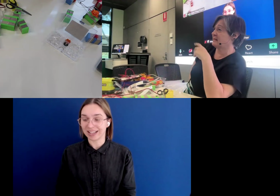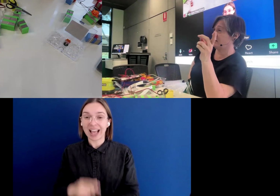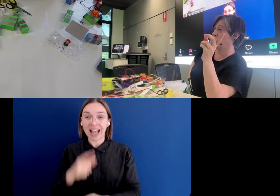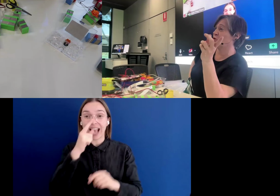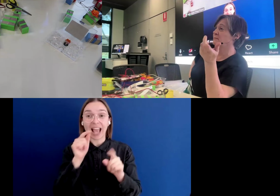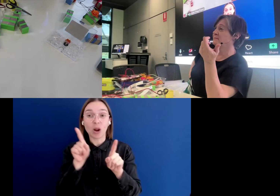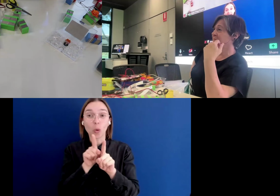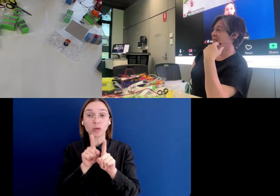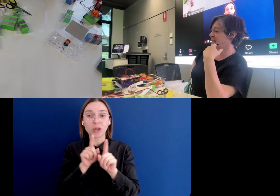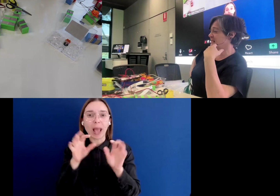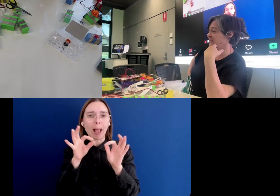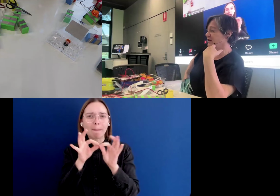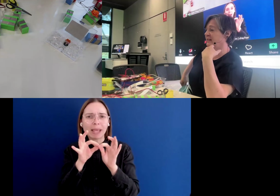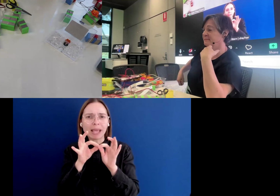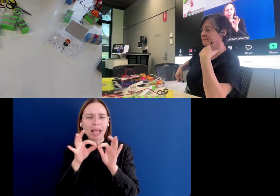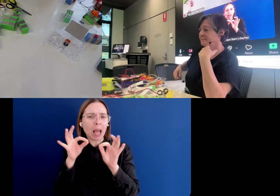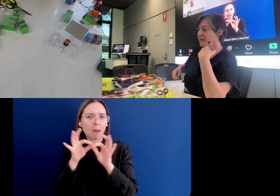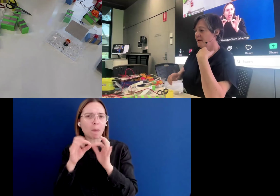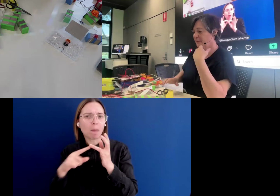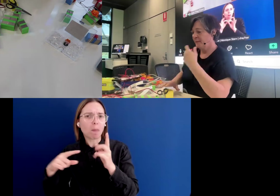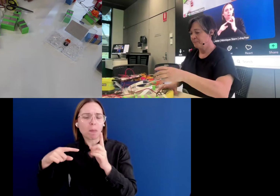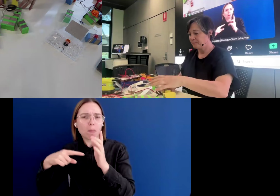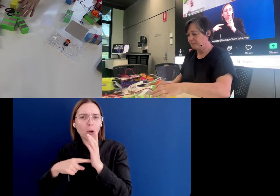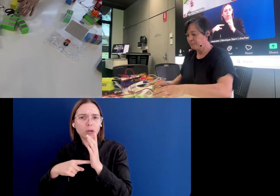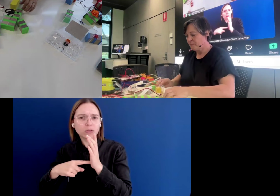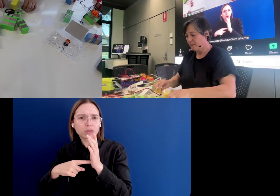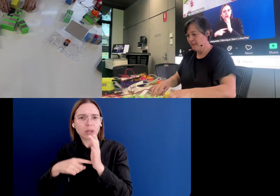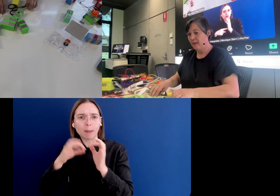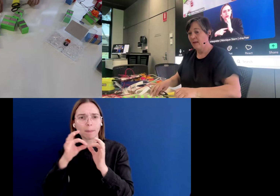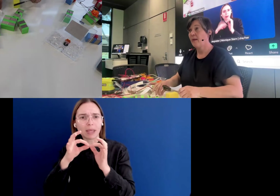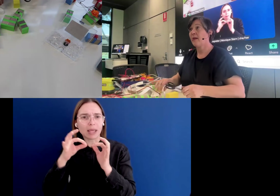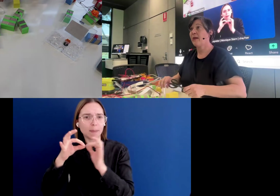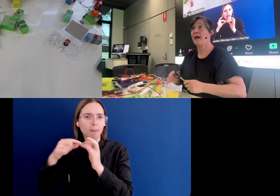the conductive journey?